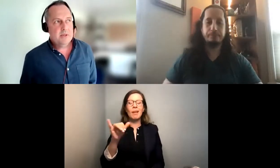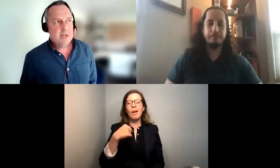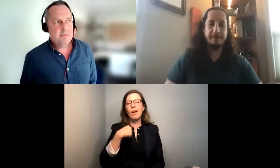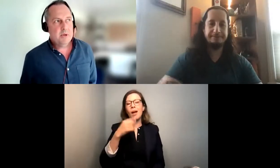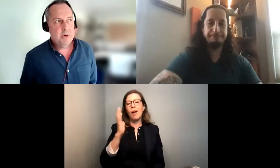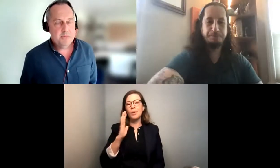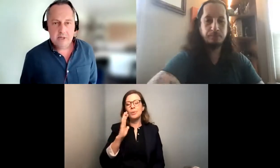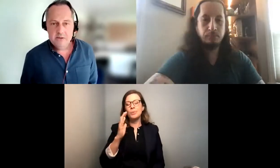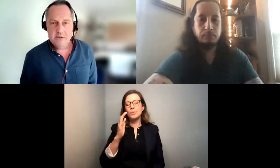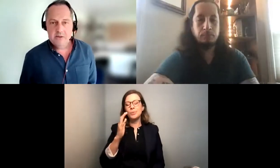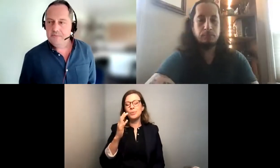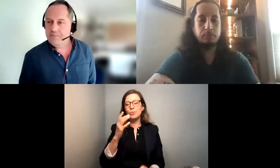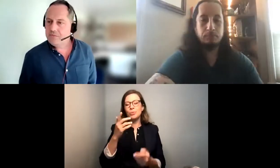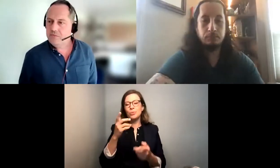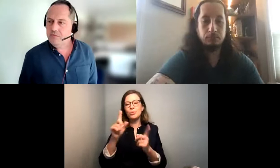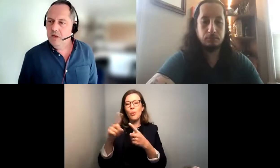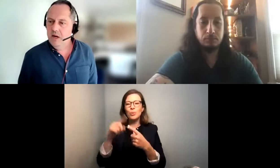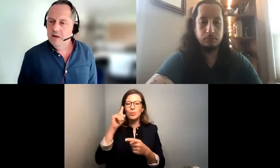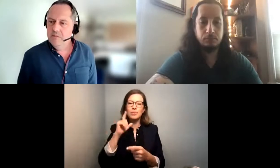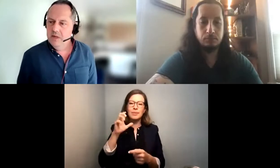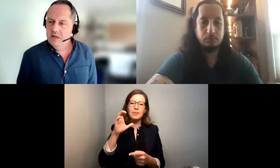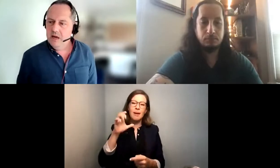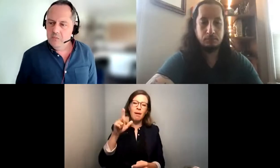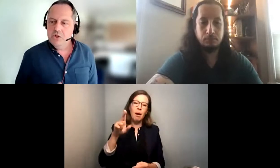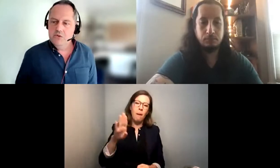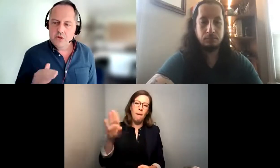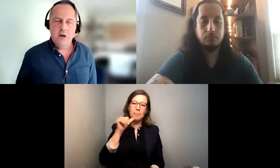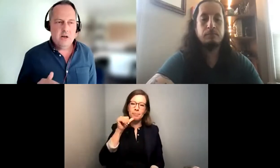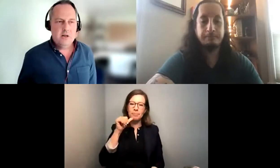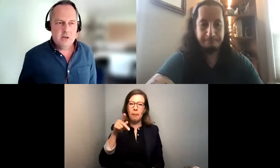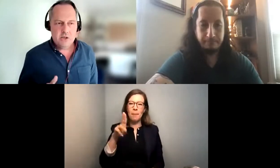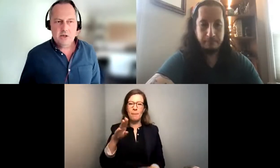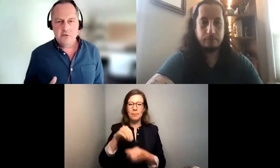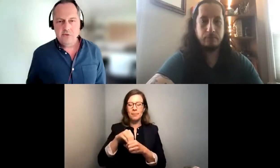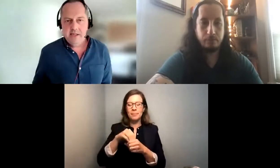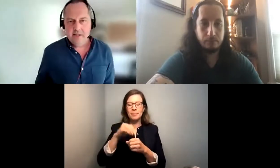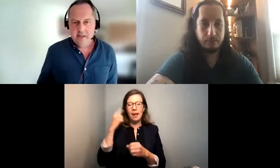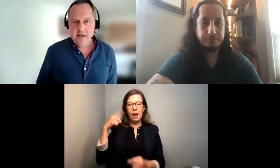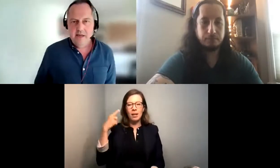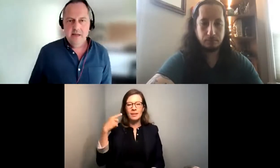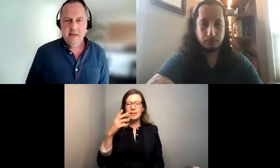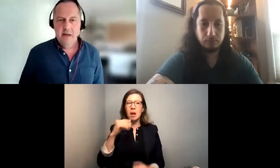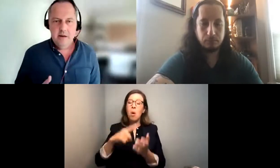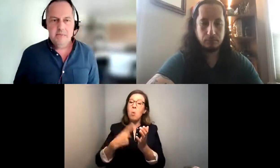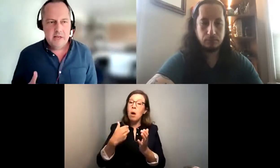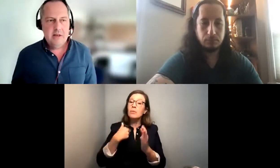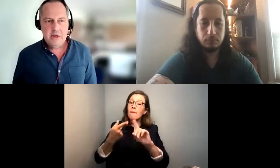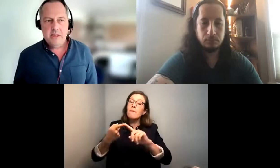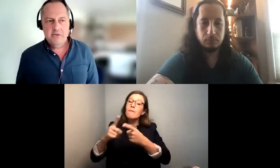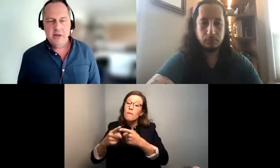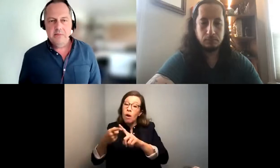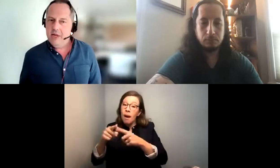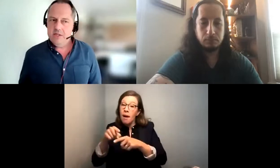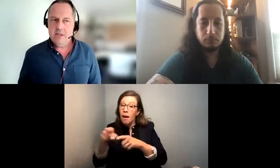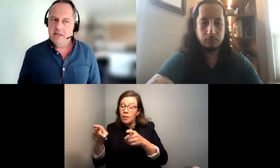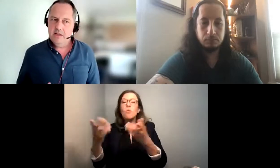go into the deaf pubs in London, and once you've got a circle of friends in there, then okay,